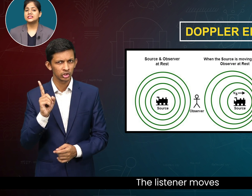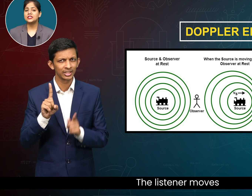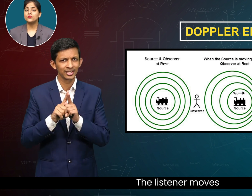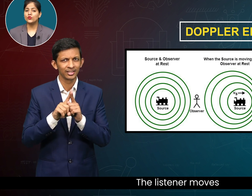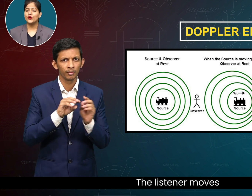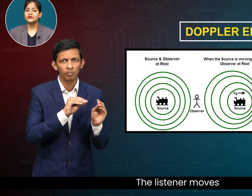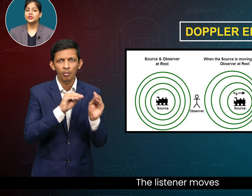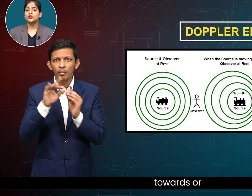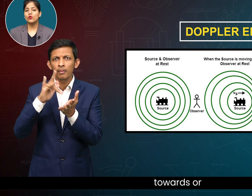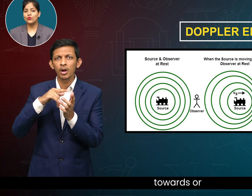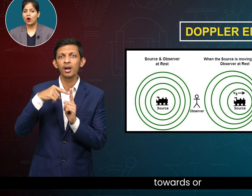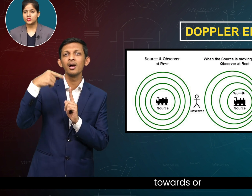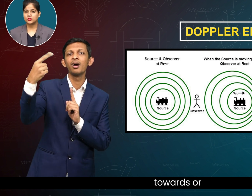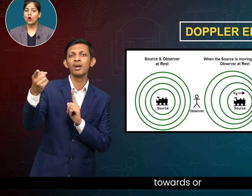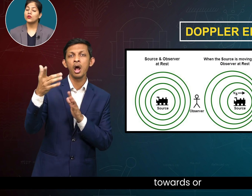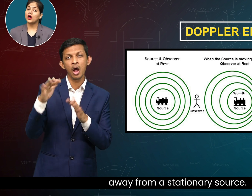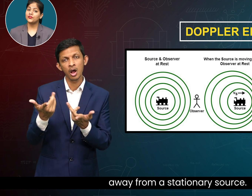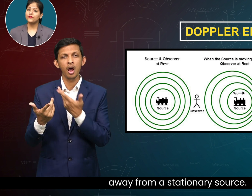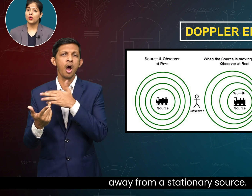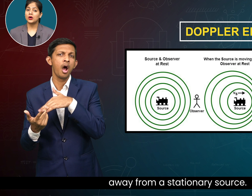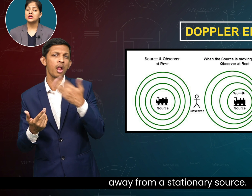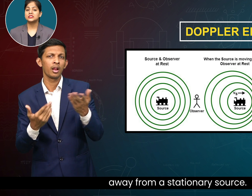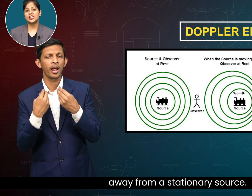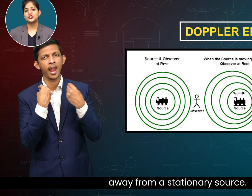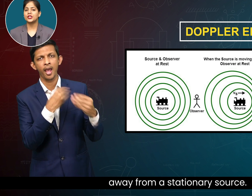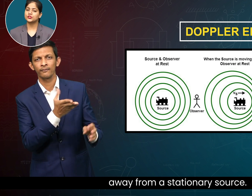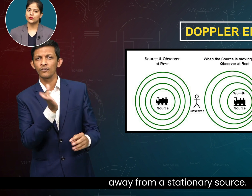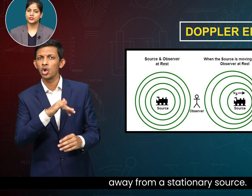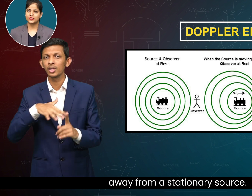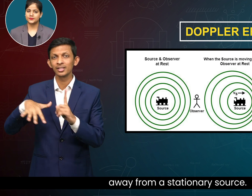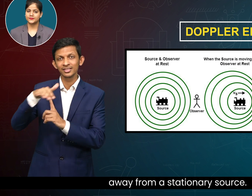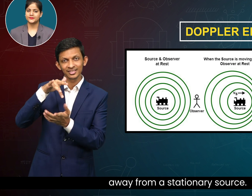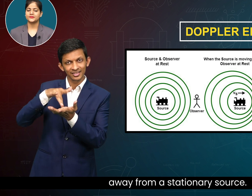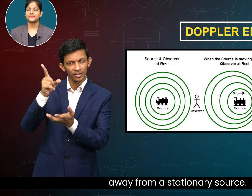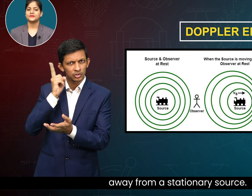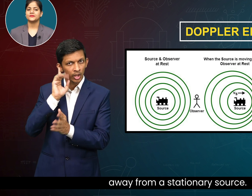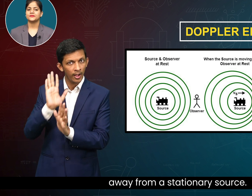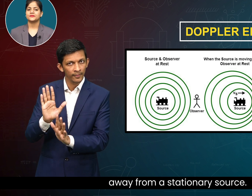The listener moves towards or away from a stationary source.